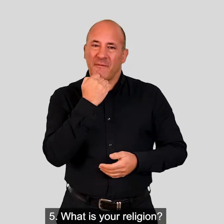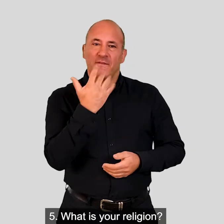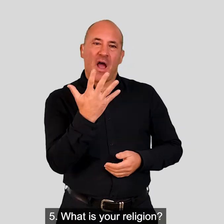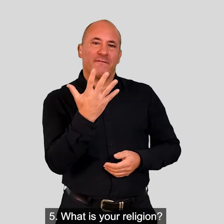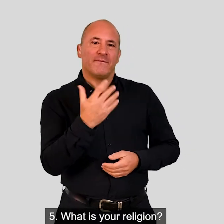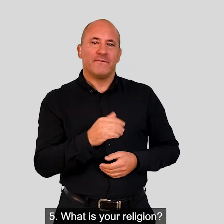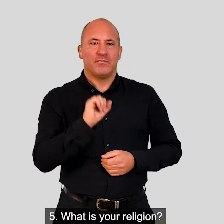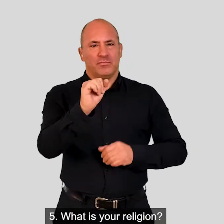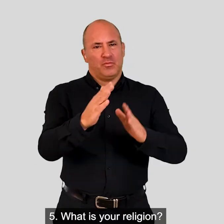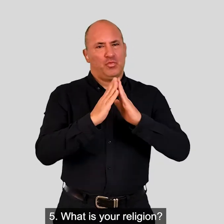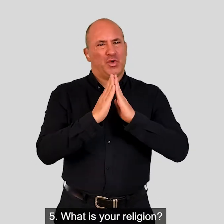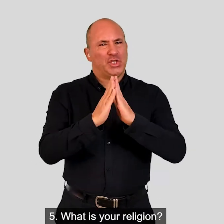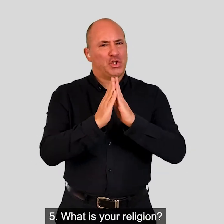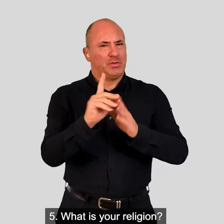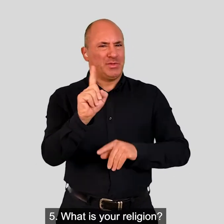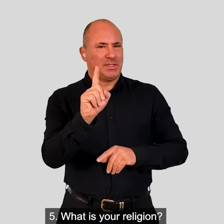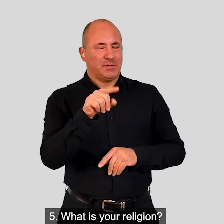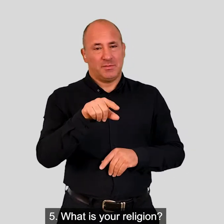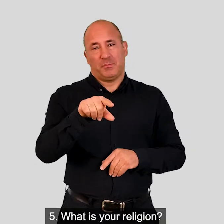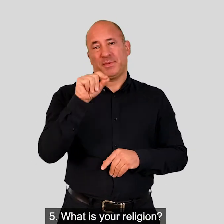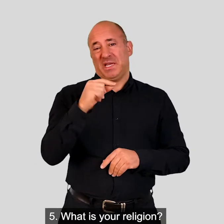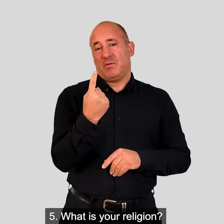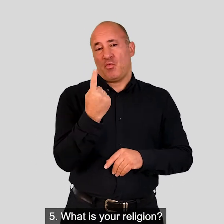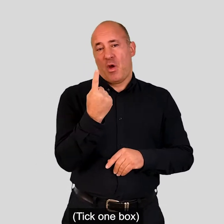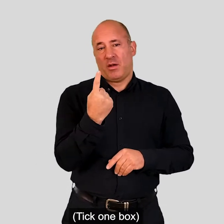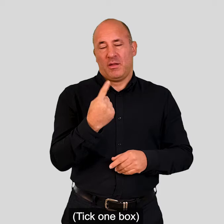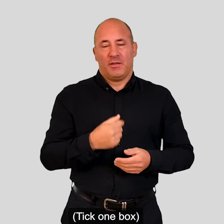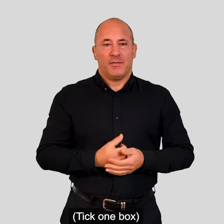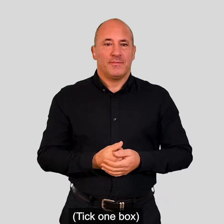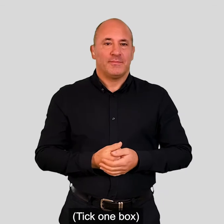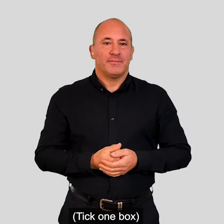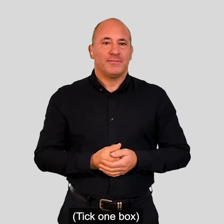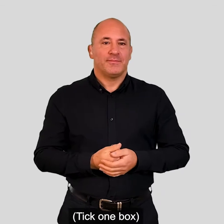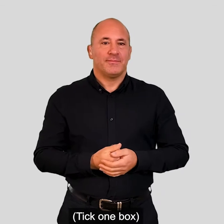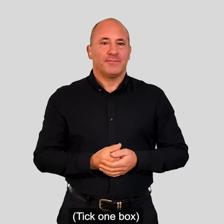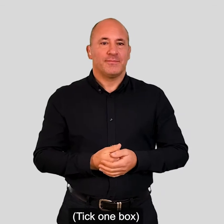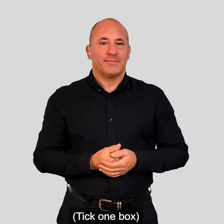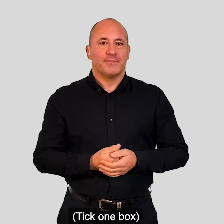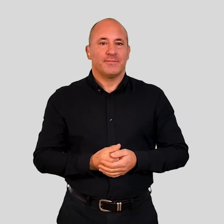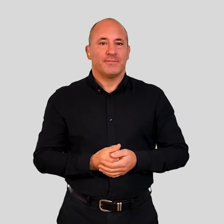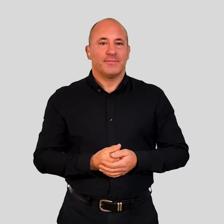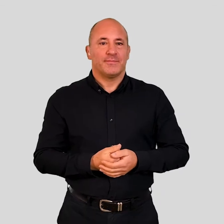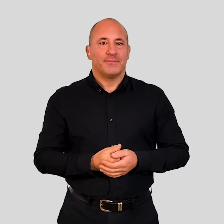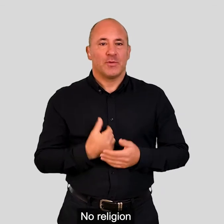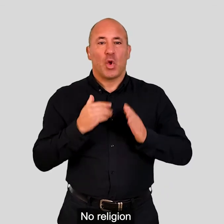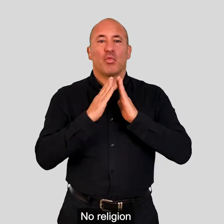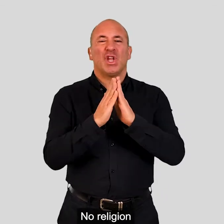5. What is your religion? Tick one box. No